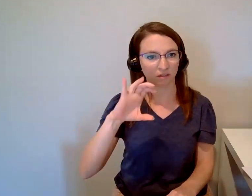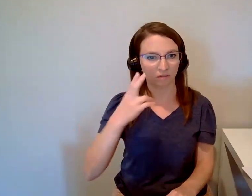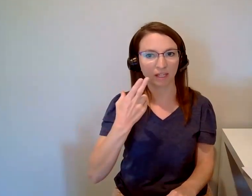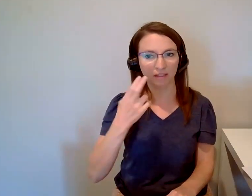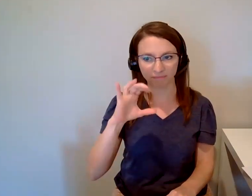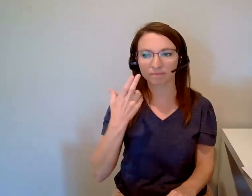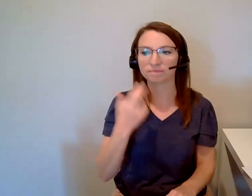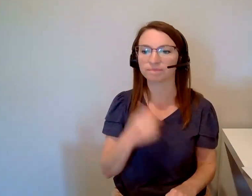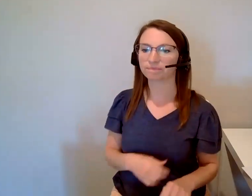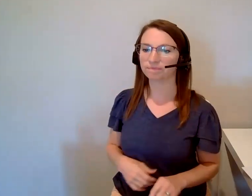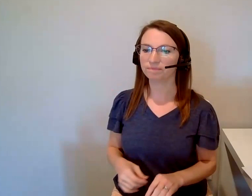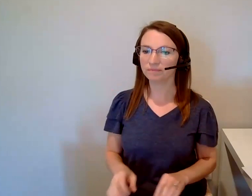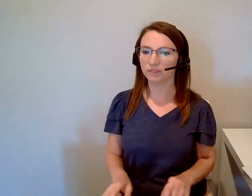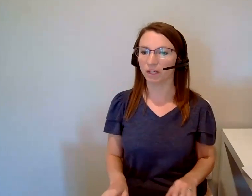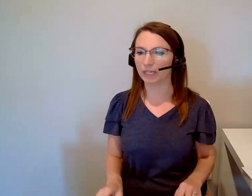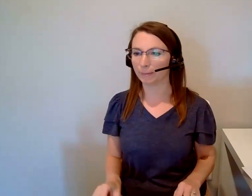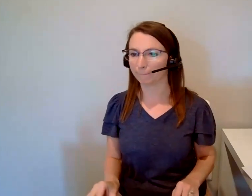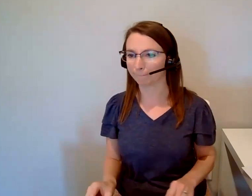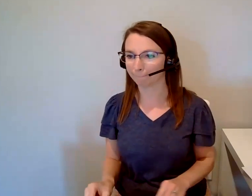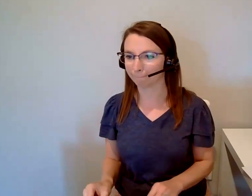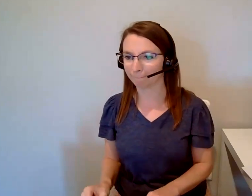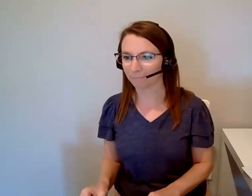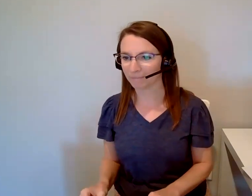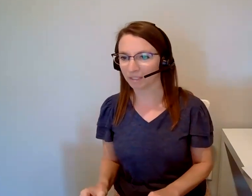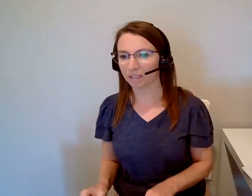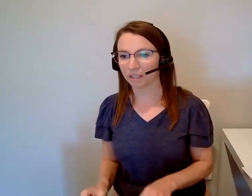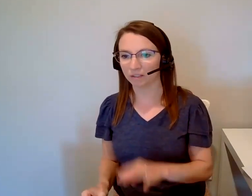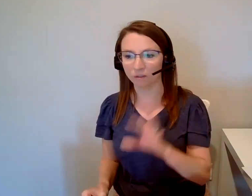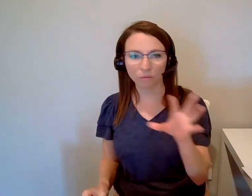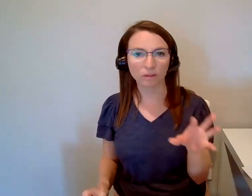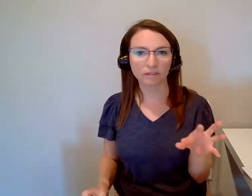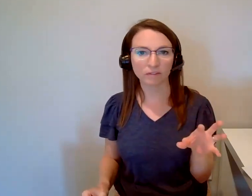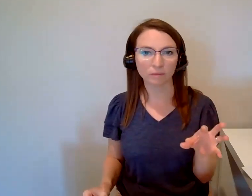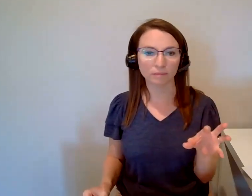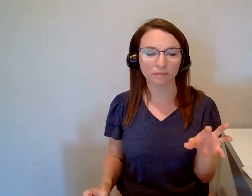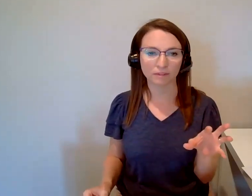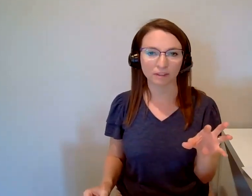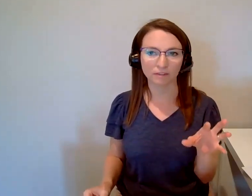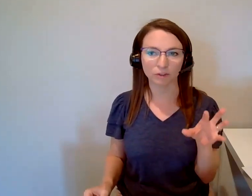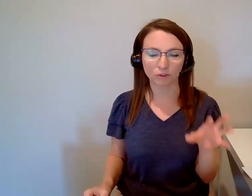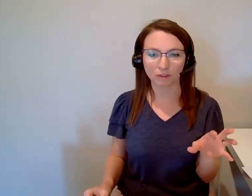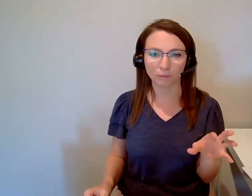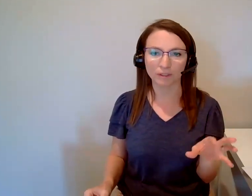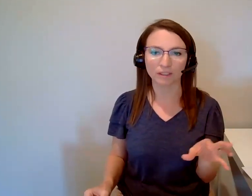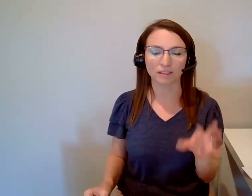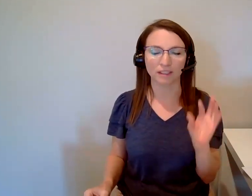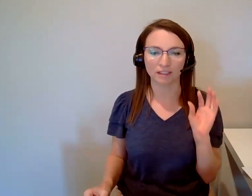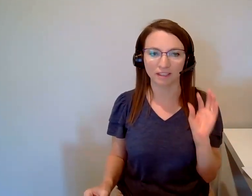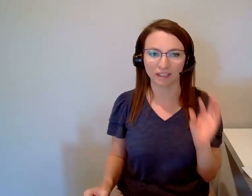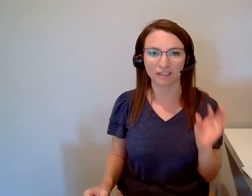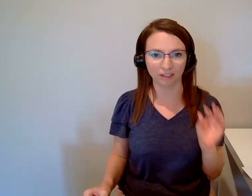Okay, all right. And don't worry if you're If you're struggling with this, it takes